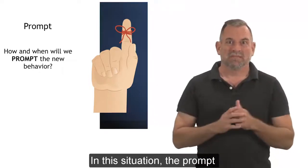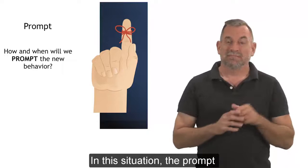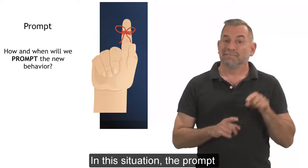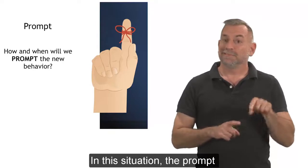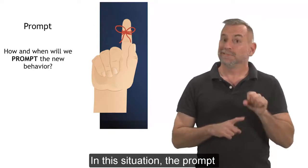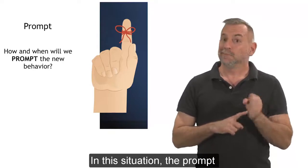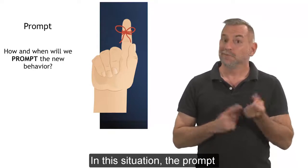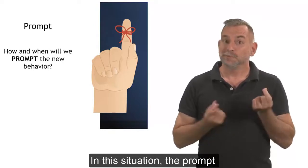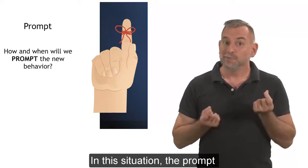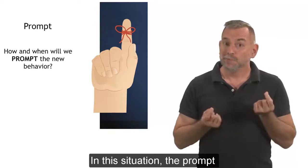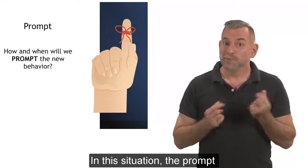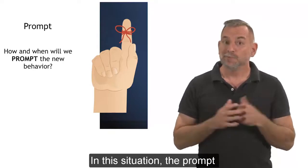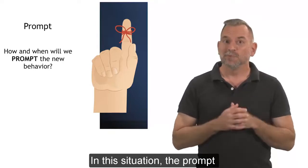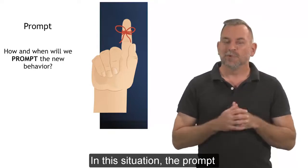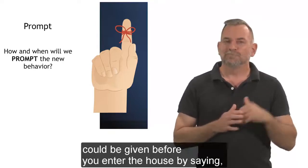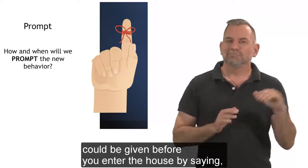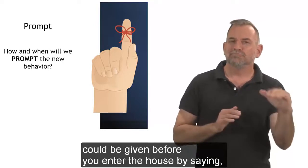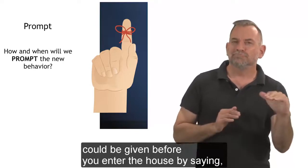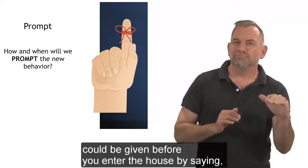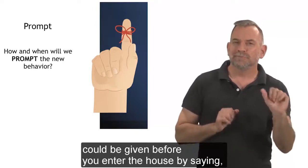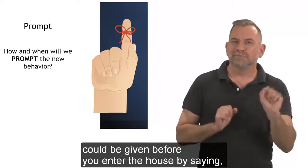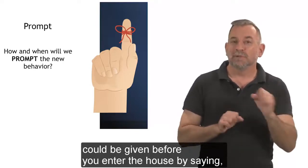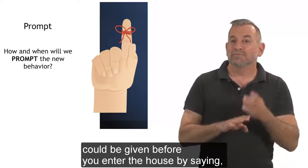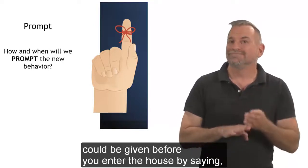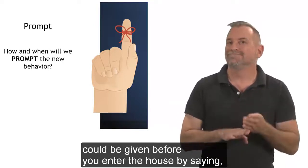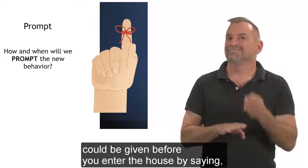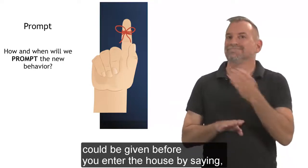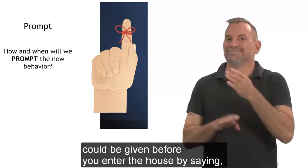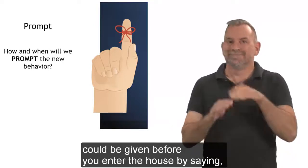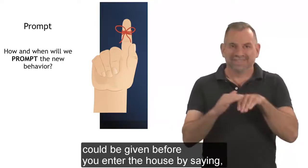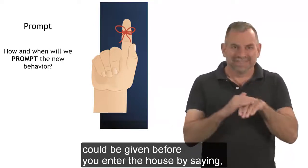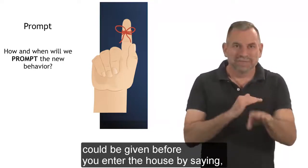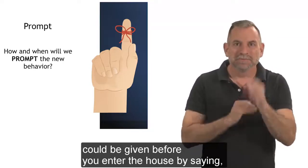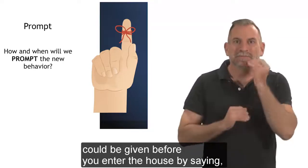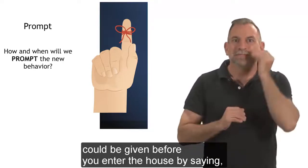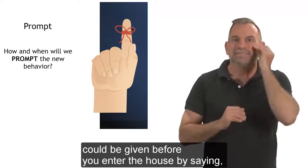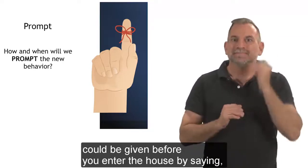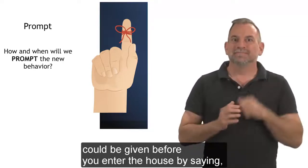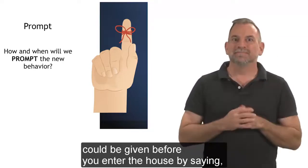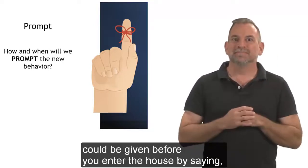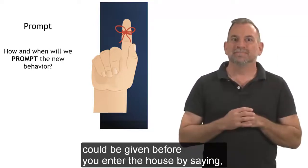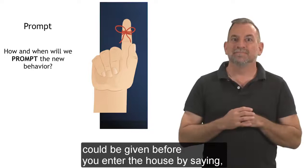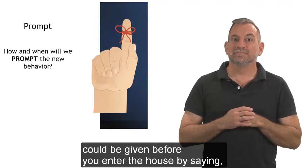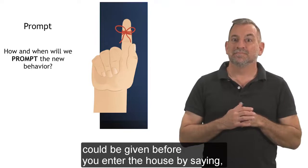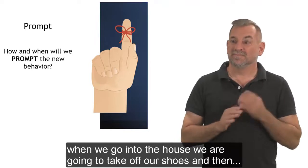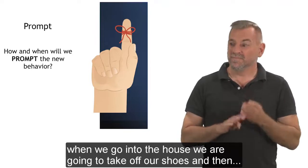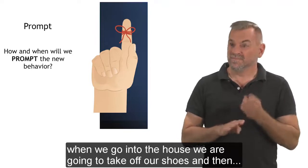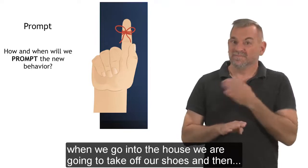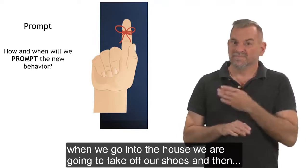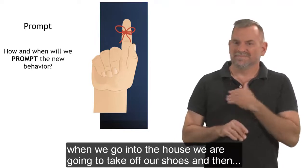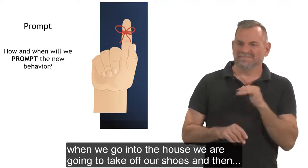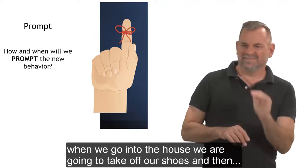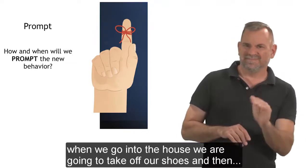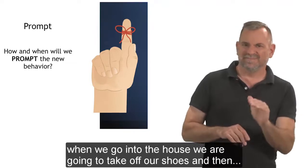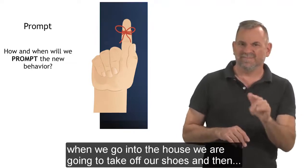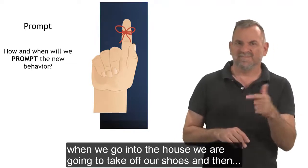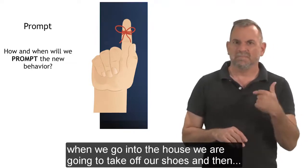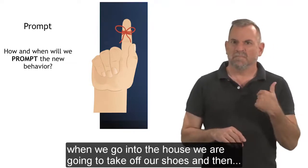In this situation, the prompt could be given before you enter the house by saying, "When we go into the house, we are going